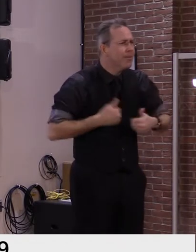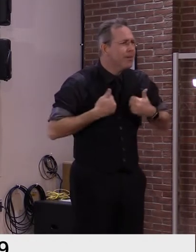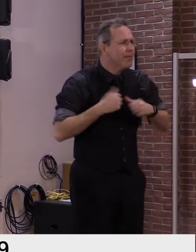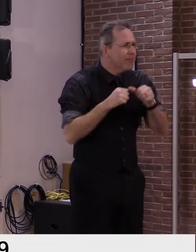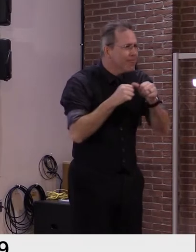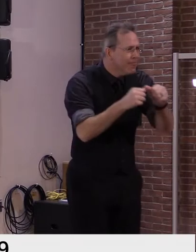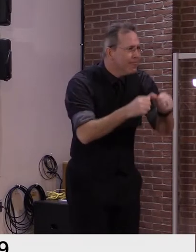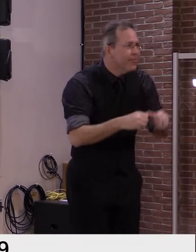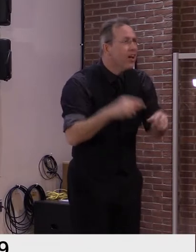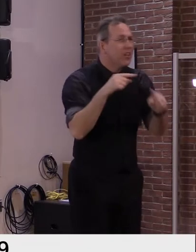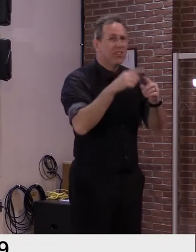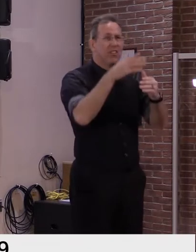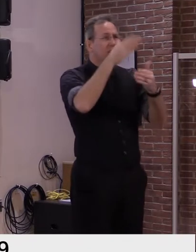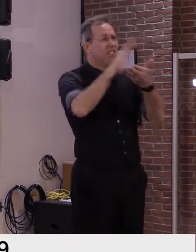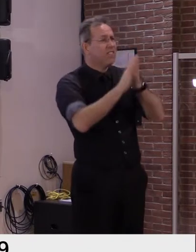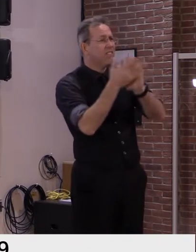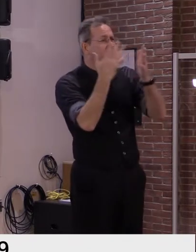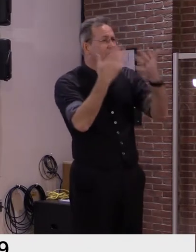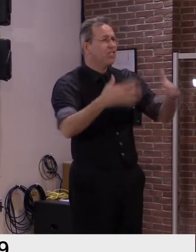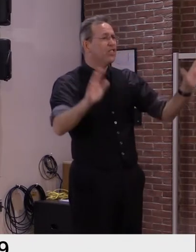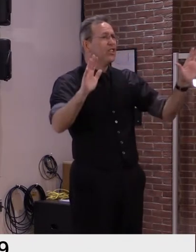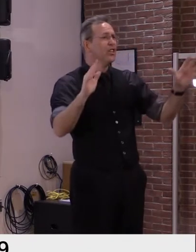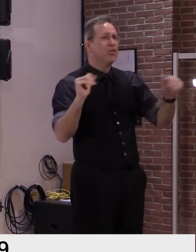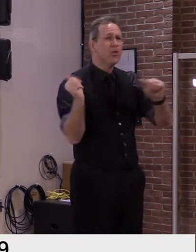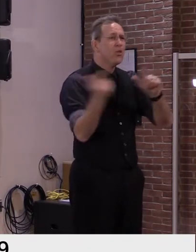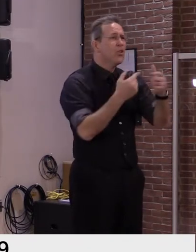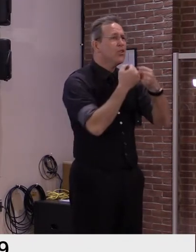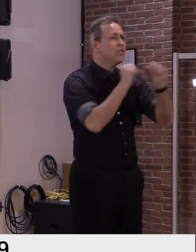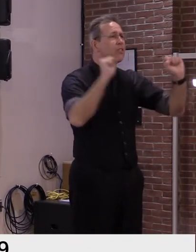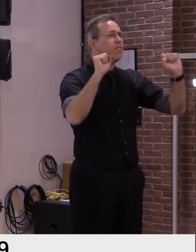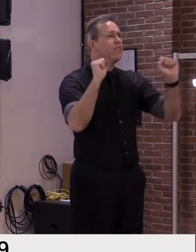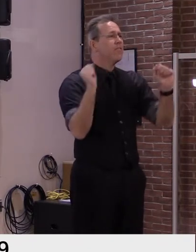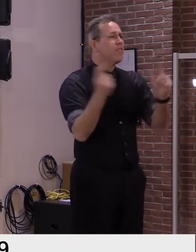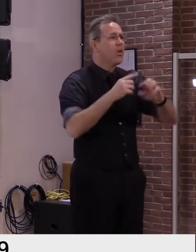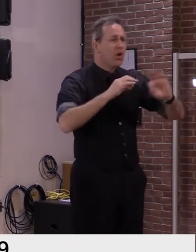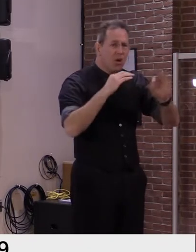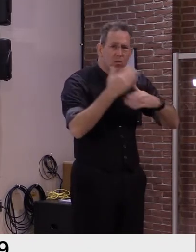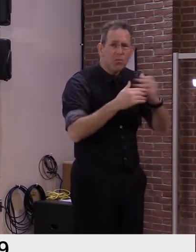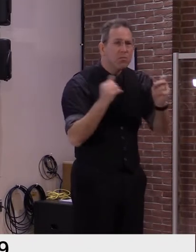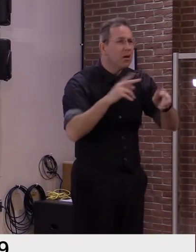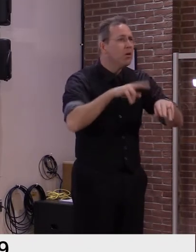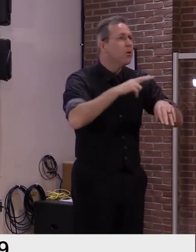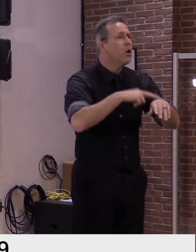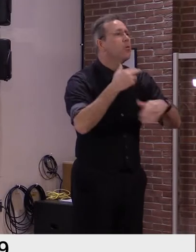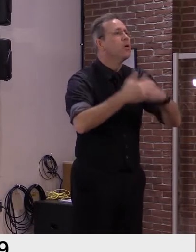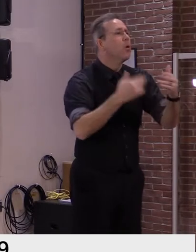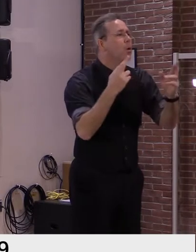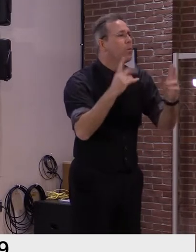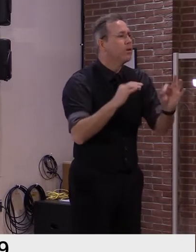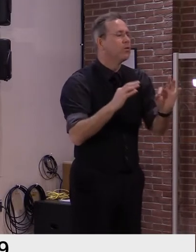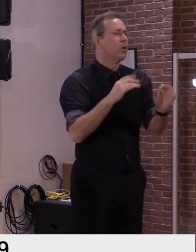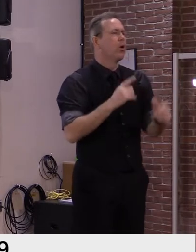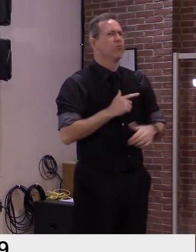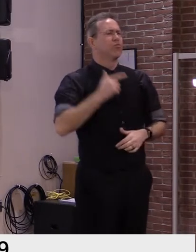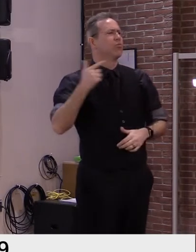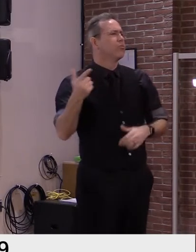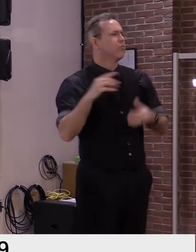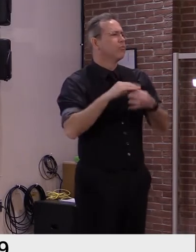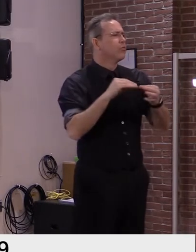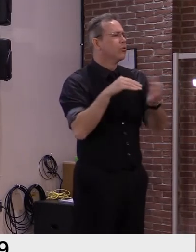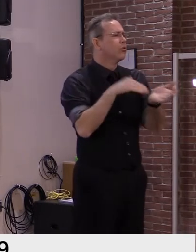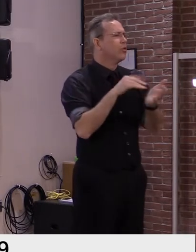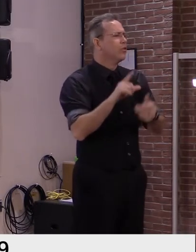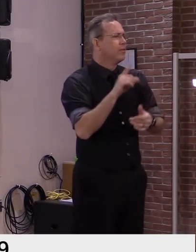pandemic. I want to thank you for everything that you've done. I'll now turn it over to Dr. Levine for a health